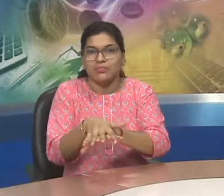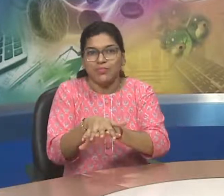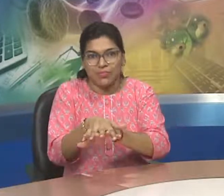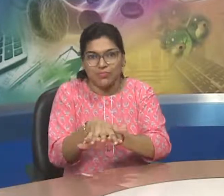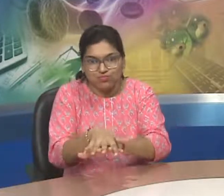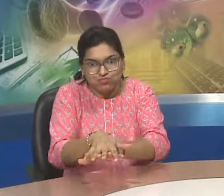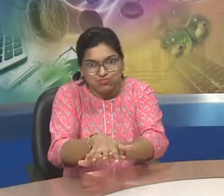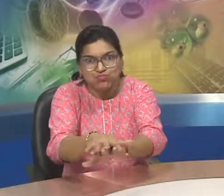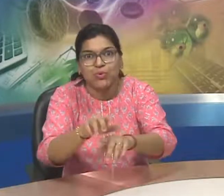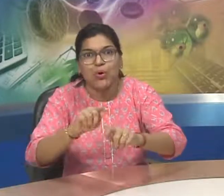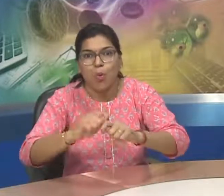environment.